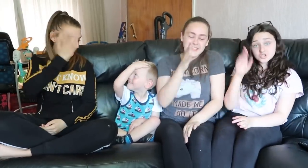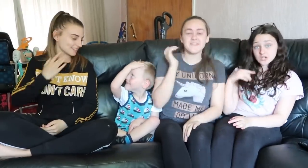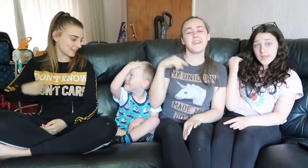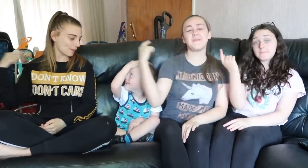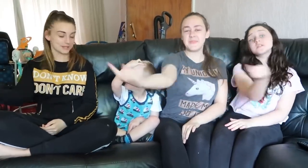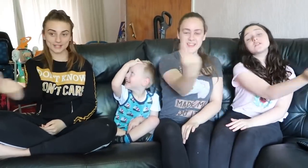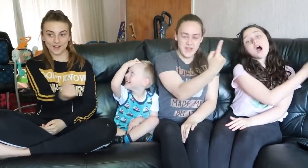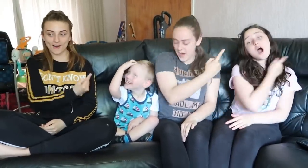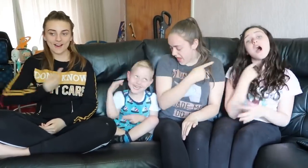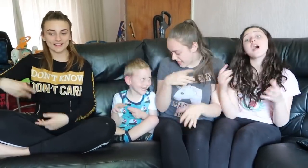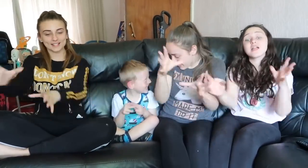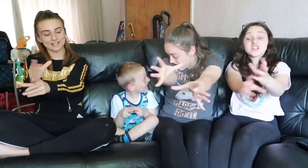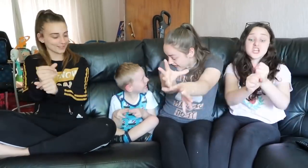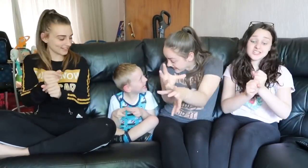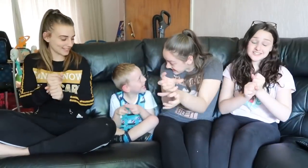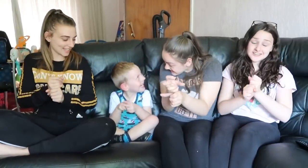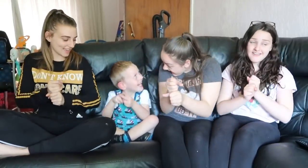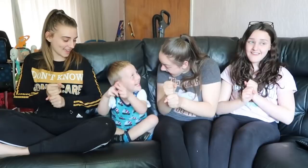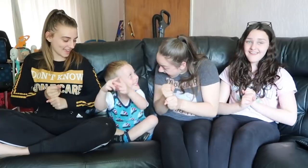dreams is all it's gonna take.